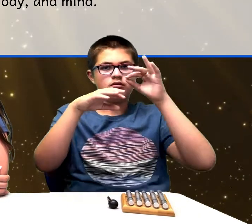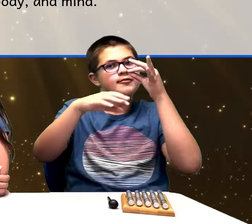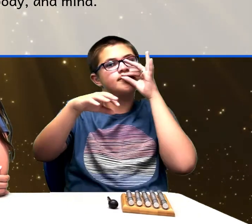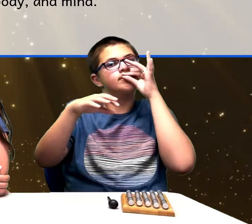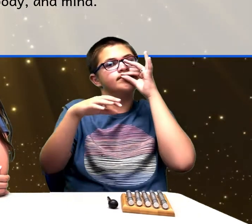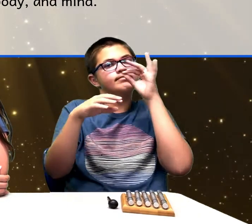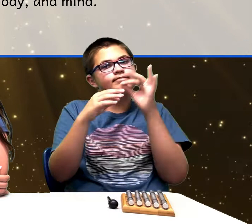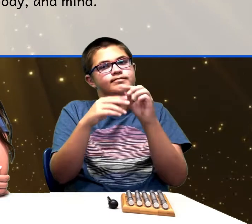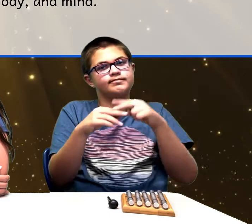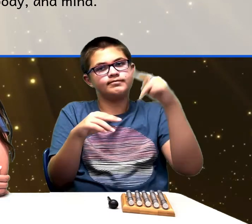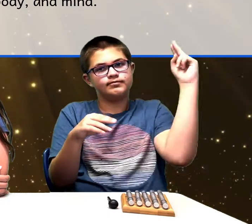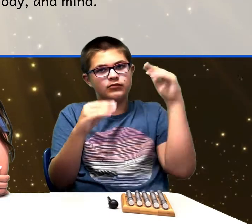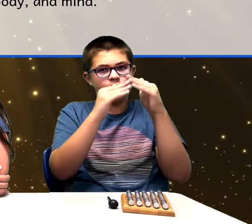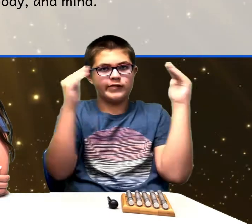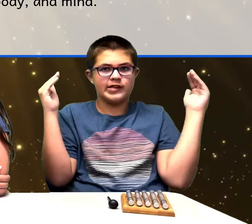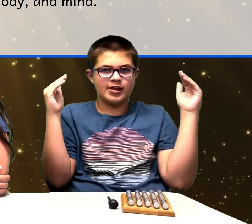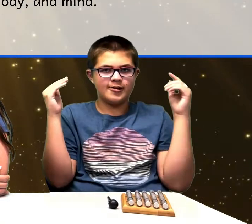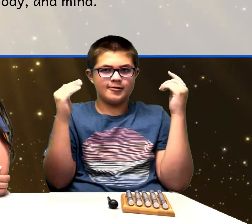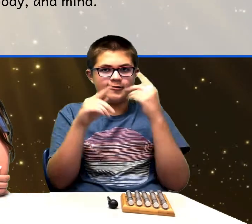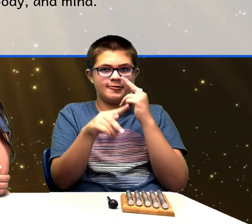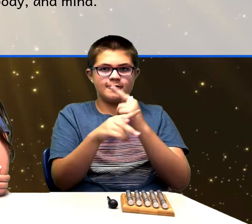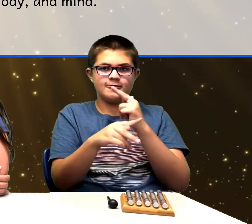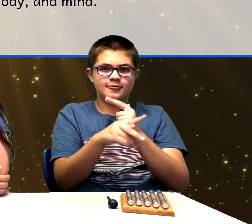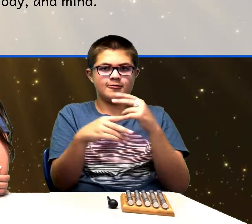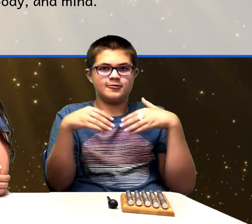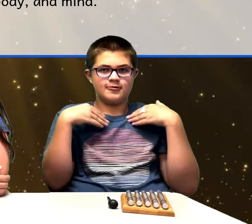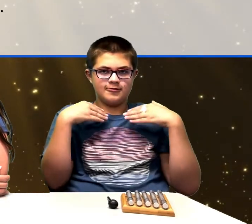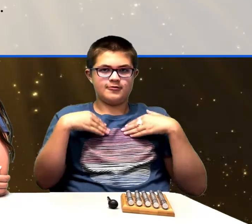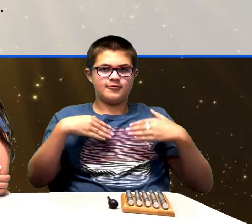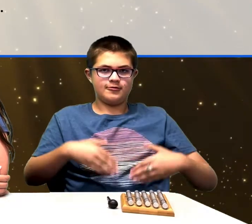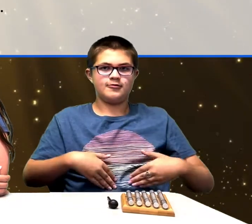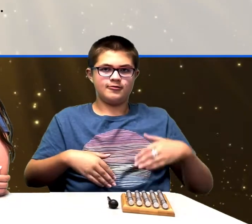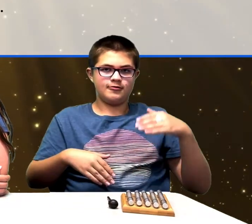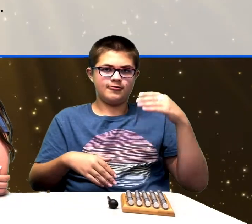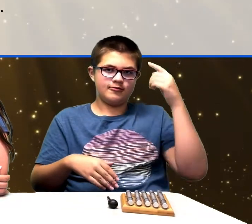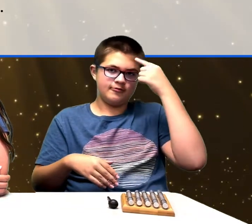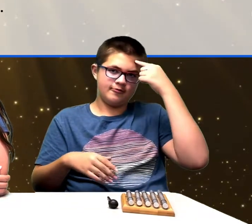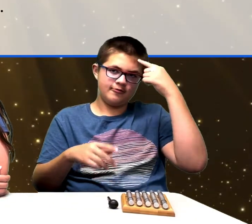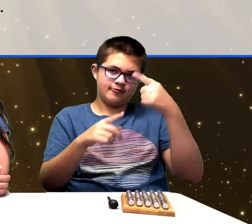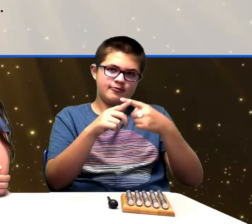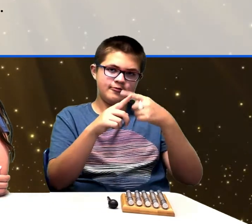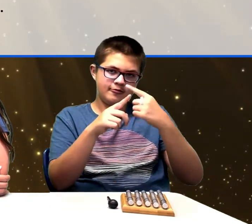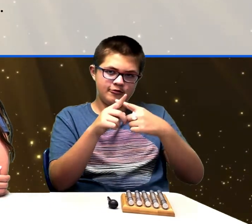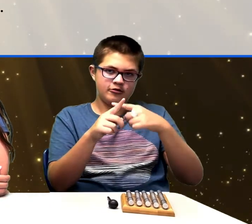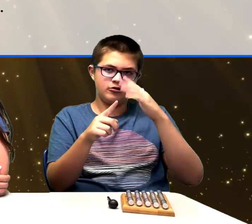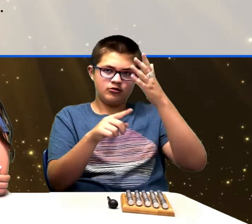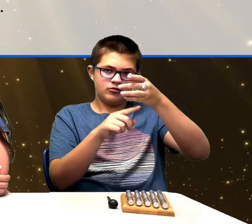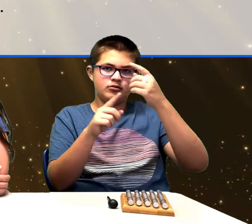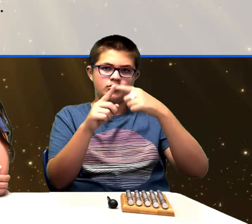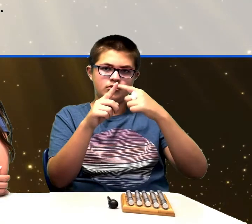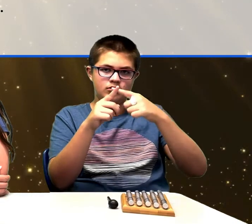levels while maintaining a healthy body and mind. Through